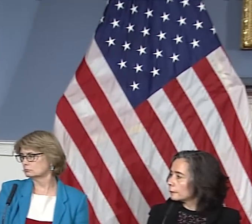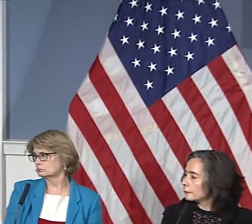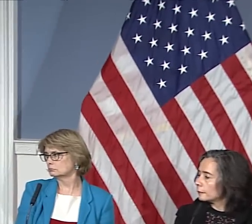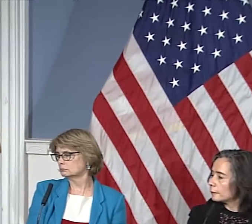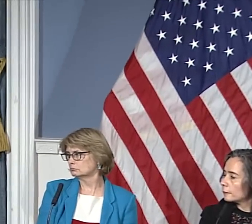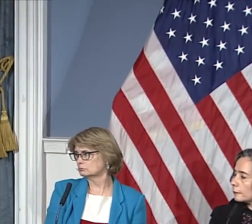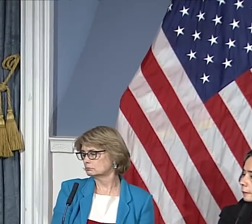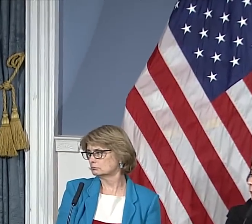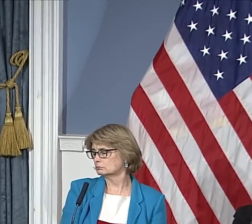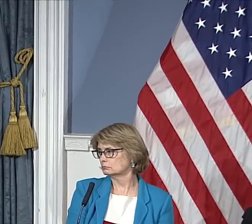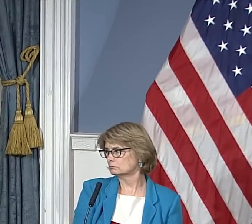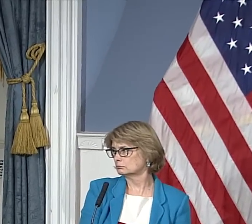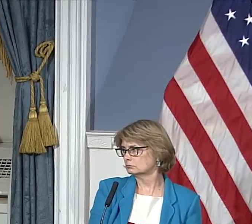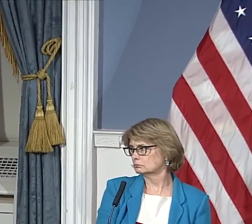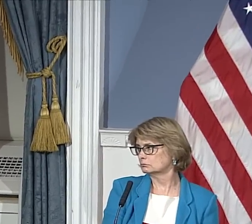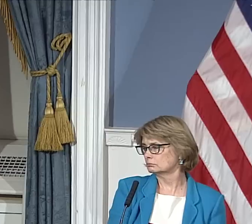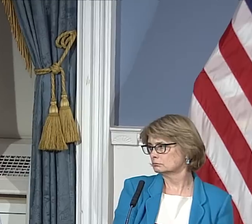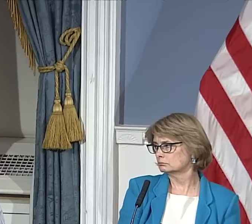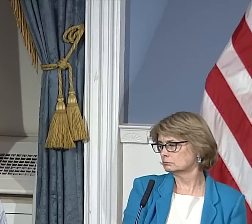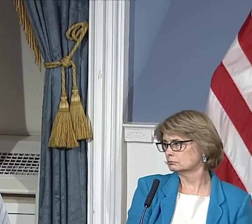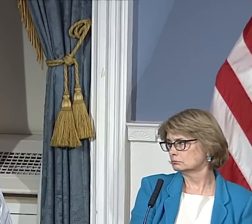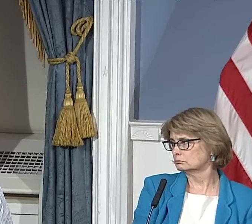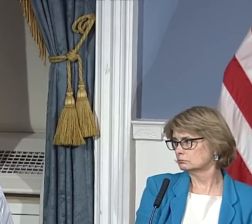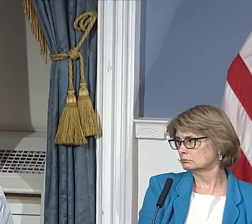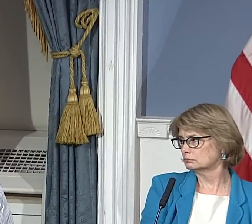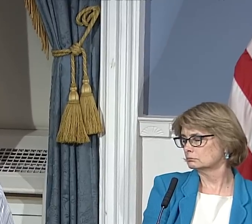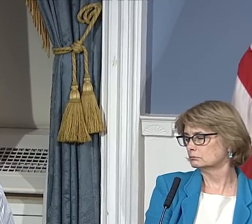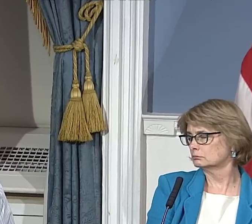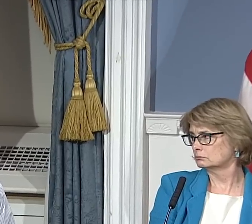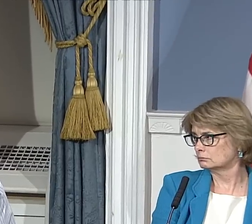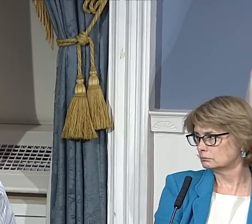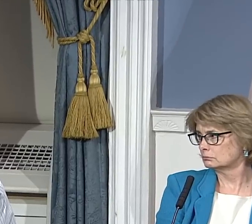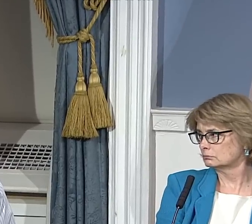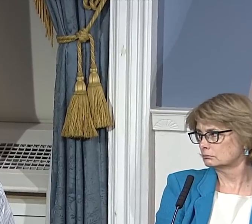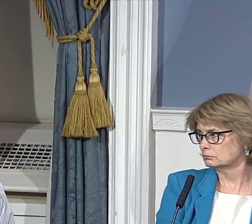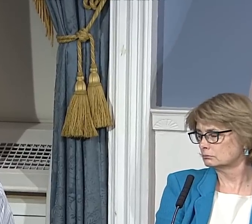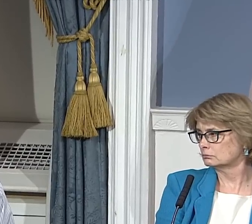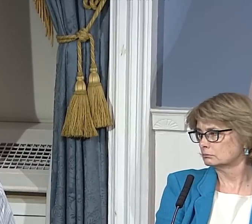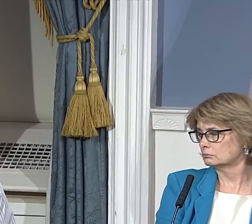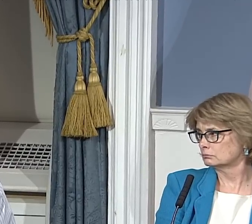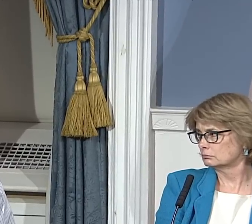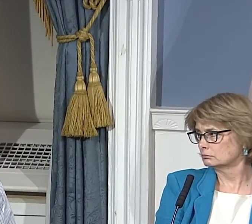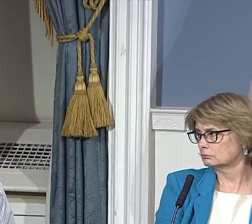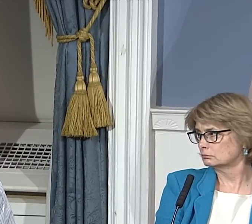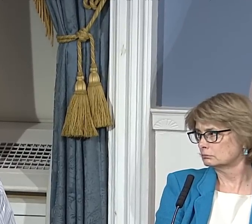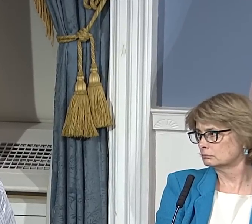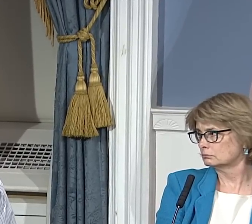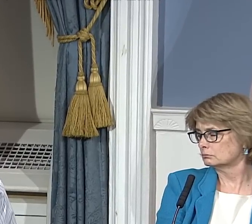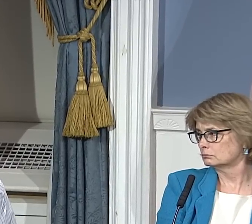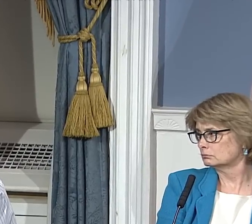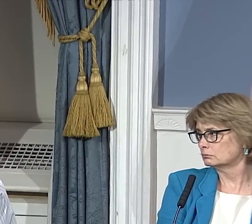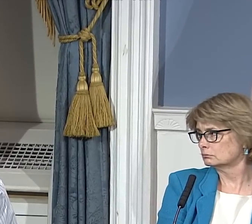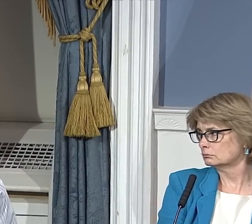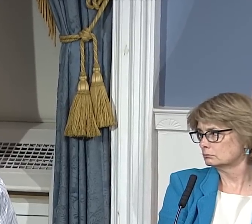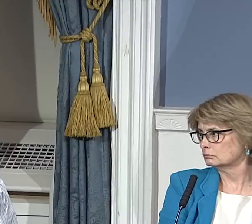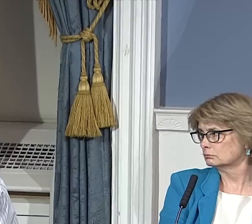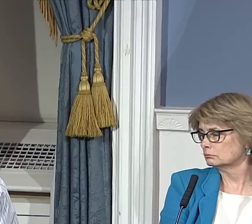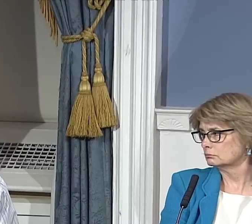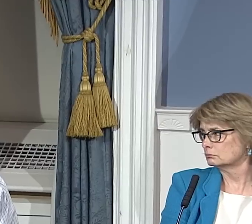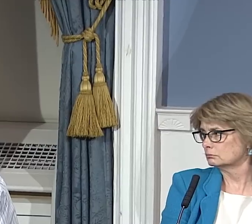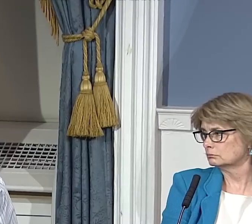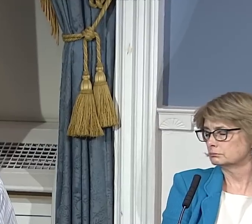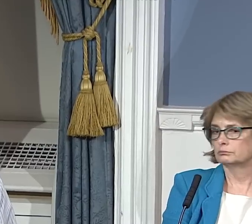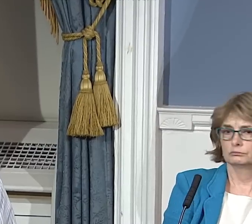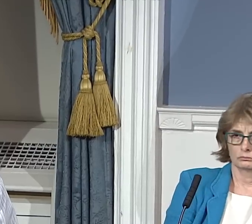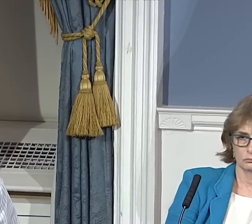fever in order for it to be recorded. We believe when parents say, my child had a fever and then I gave them some acetaminophen and it